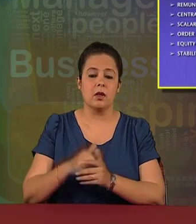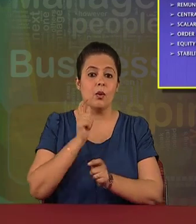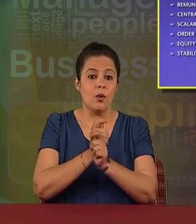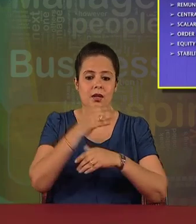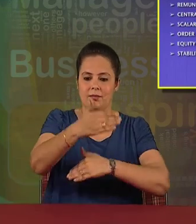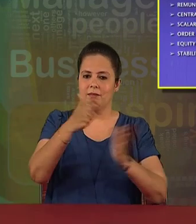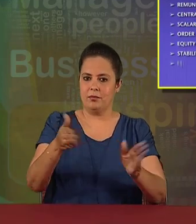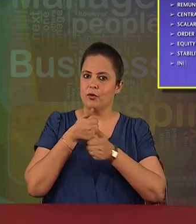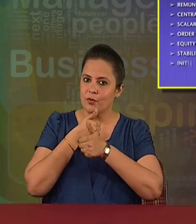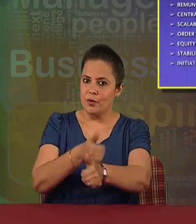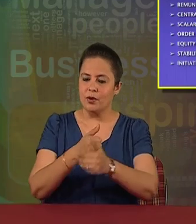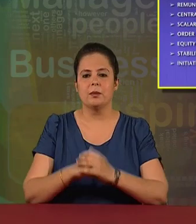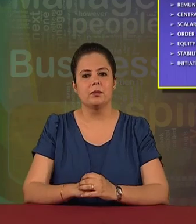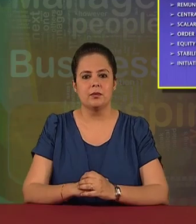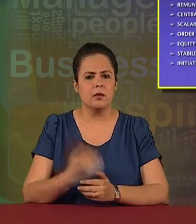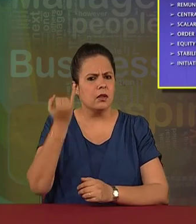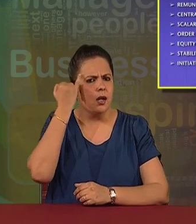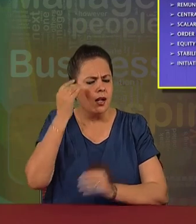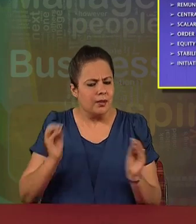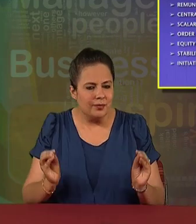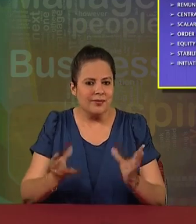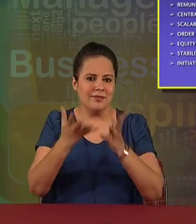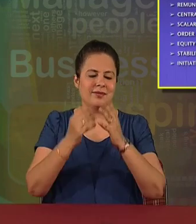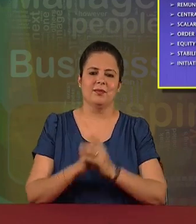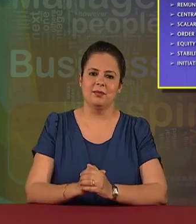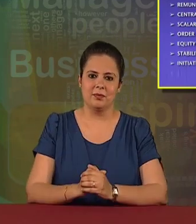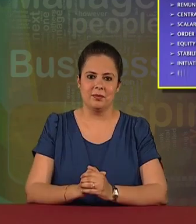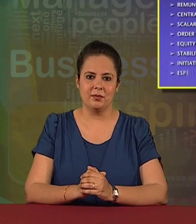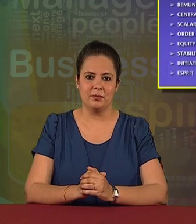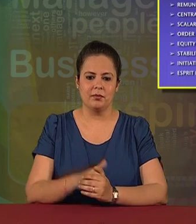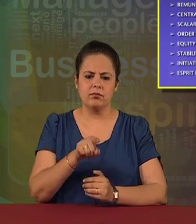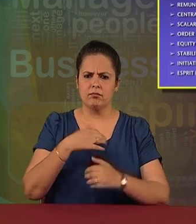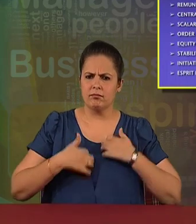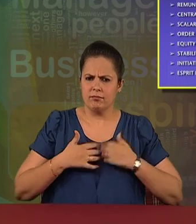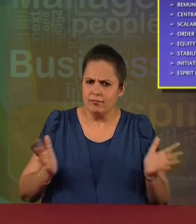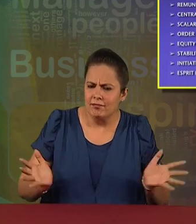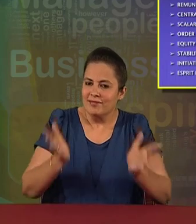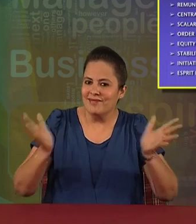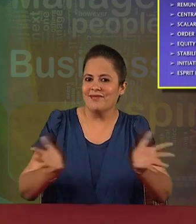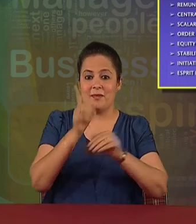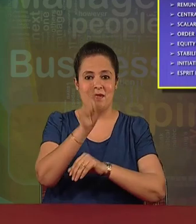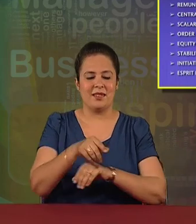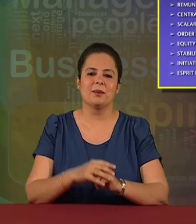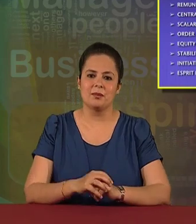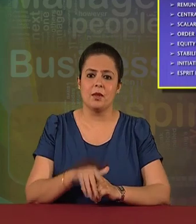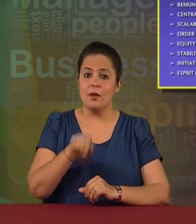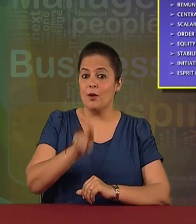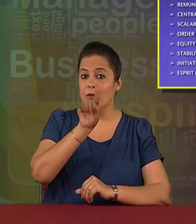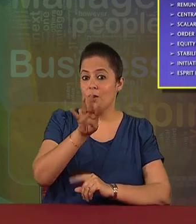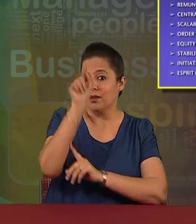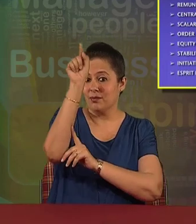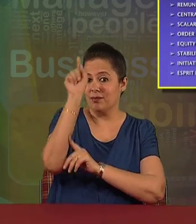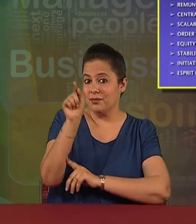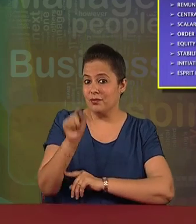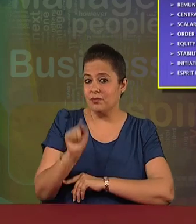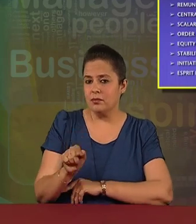tenure. Number 13, initiative. And number 14, esprit de corps. These 14 principles